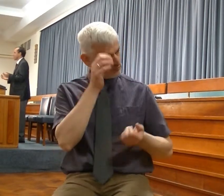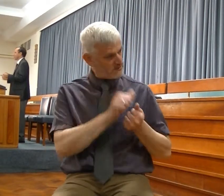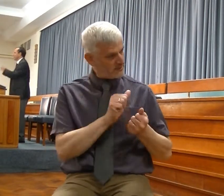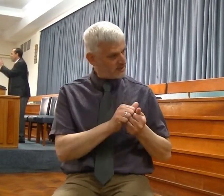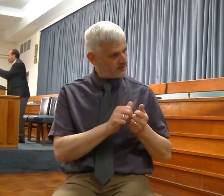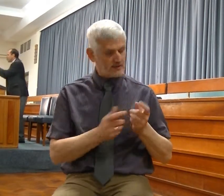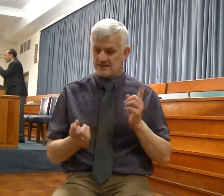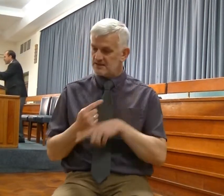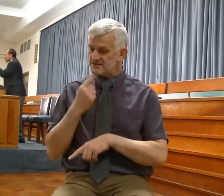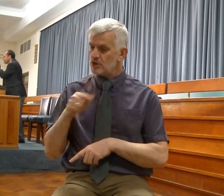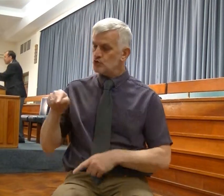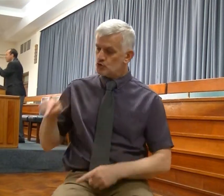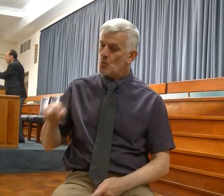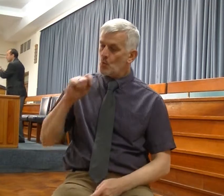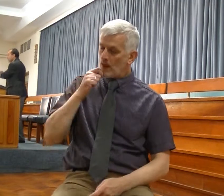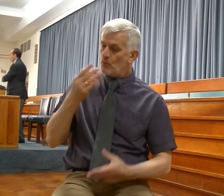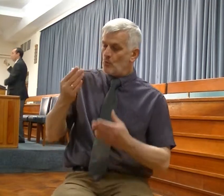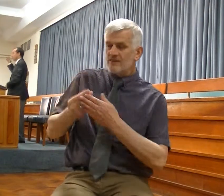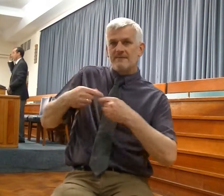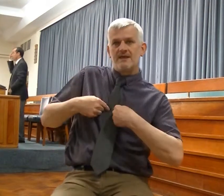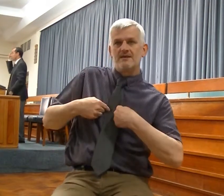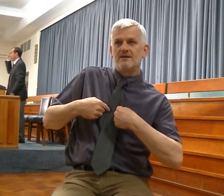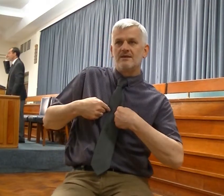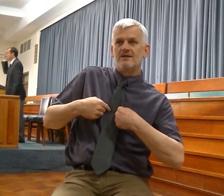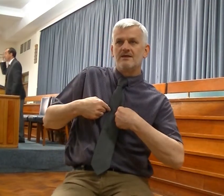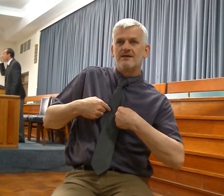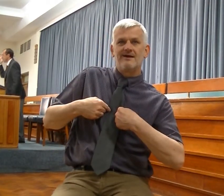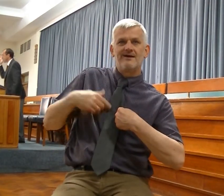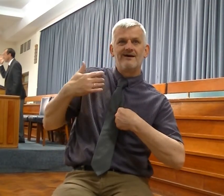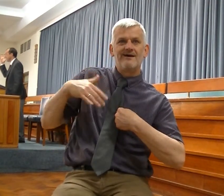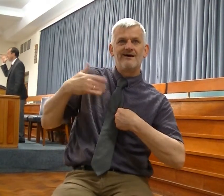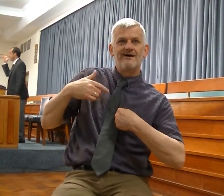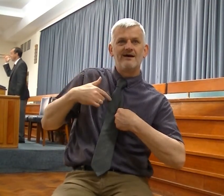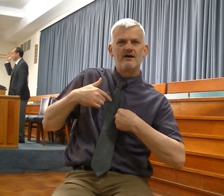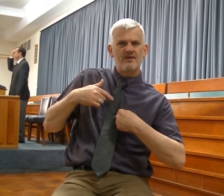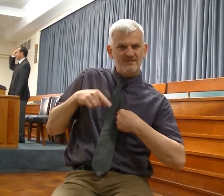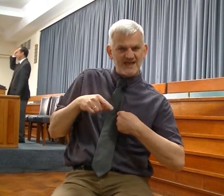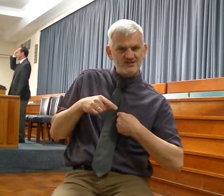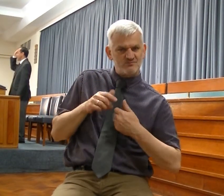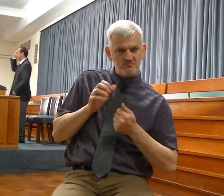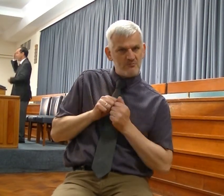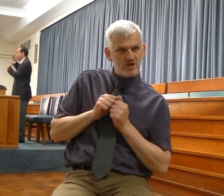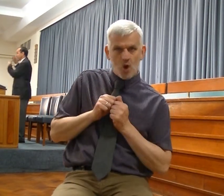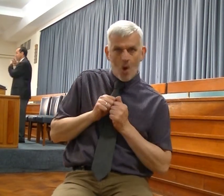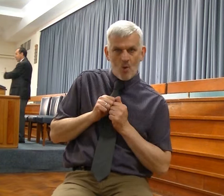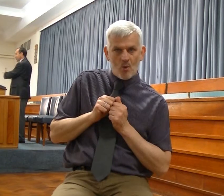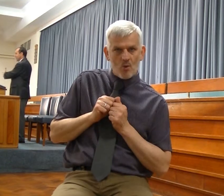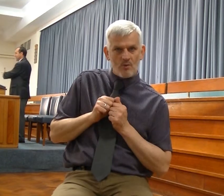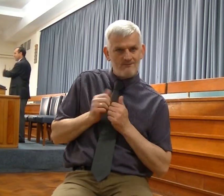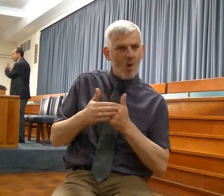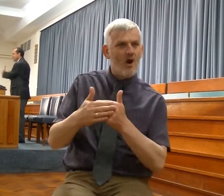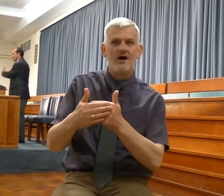me, the Lord said to him, you shall be with me. Oh, this is more than just remembrance. It's in the thoughts,